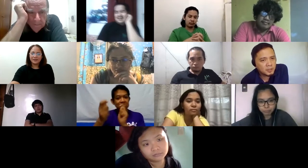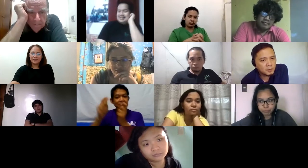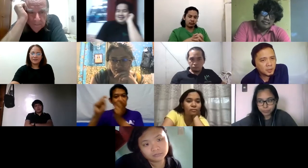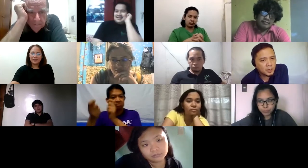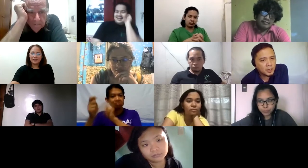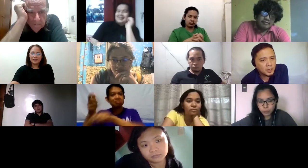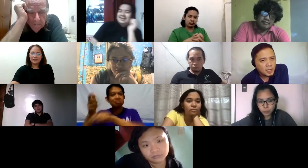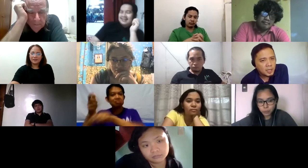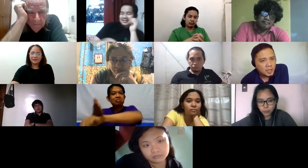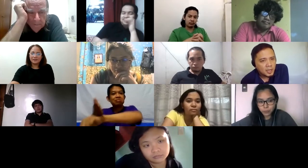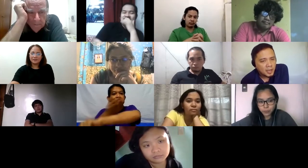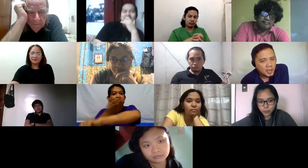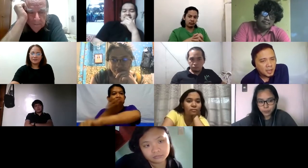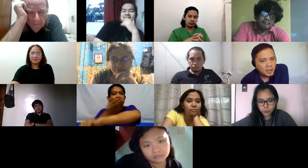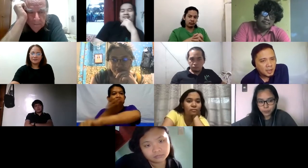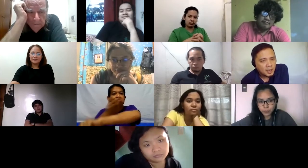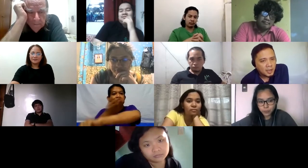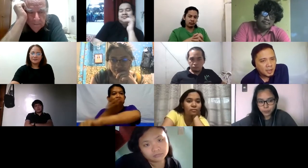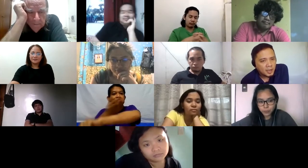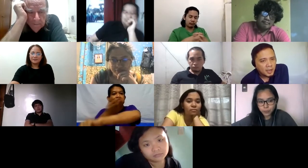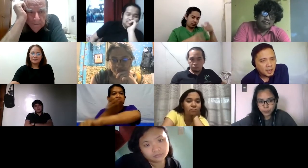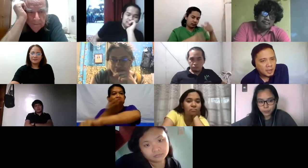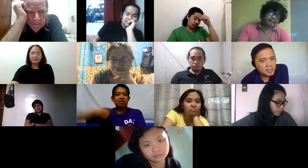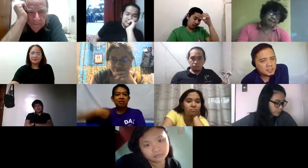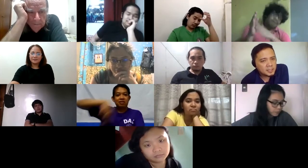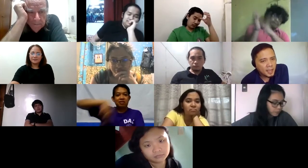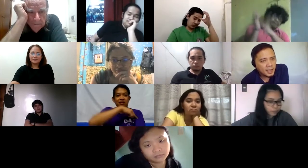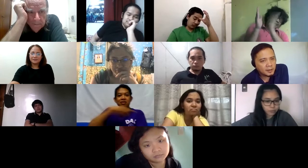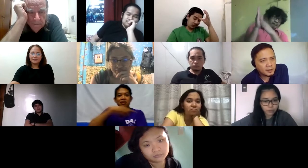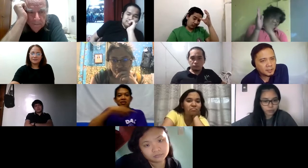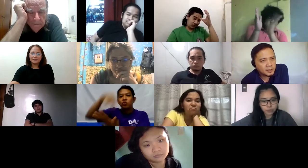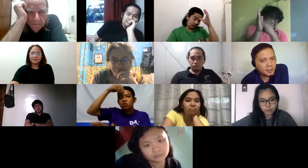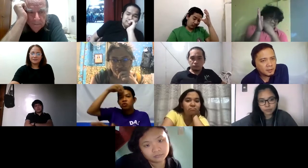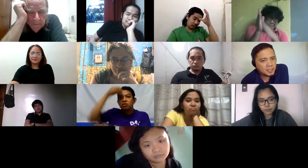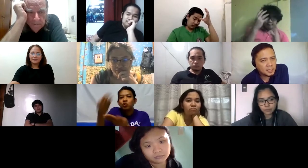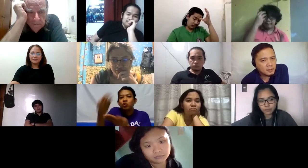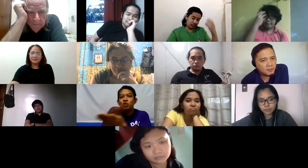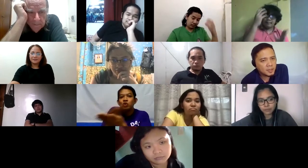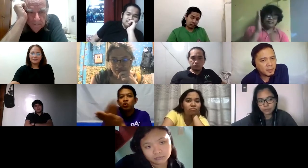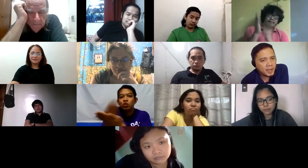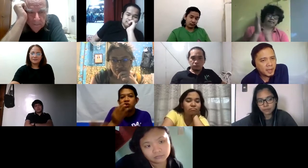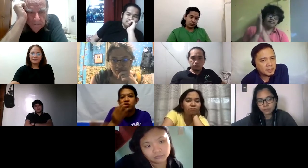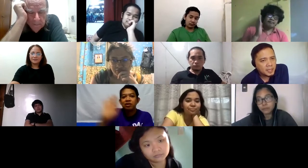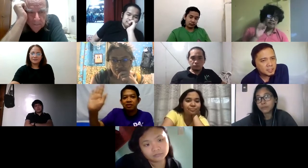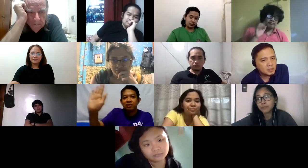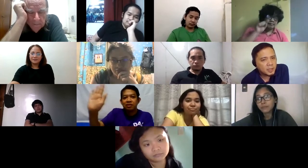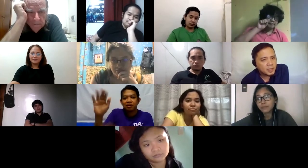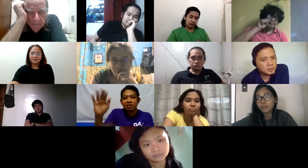we're following a process and giving each other feedback. It's the only way to